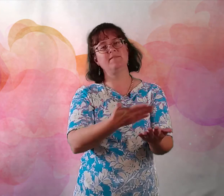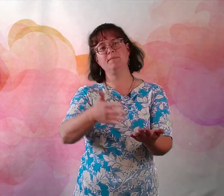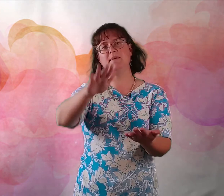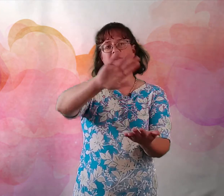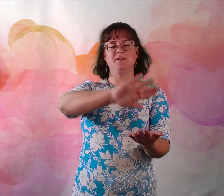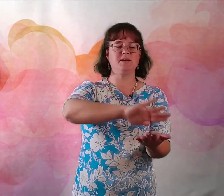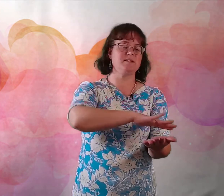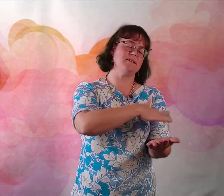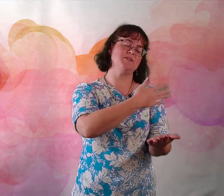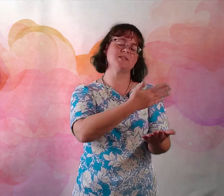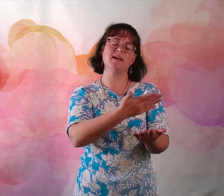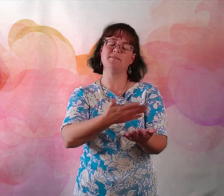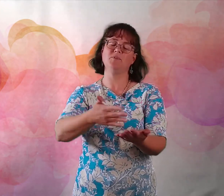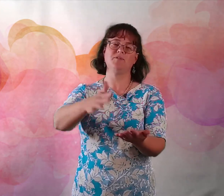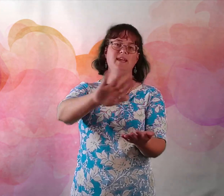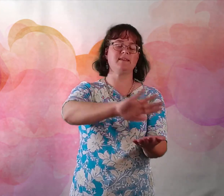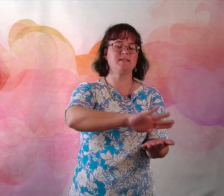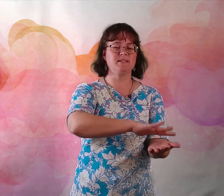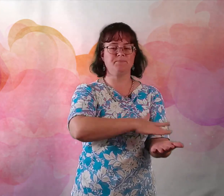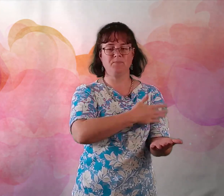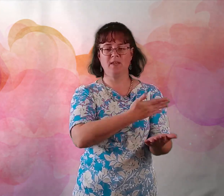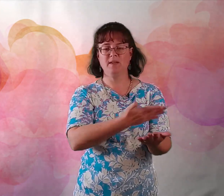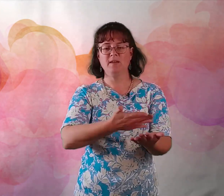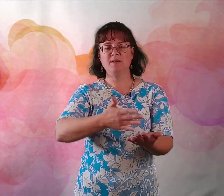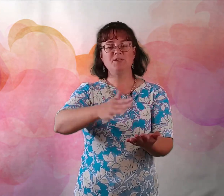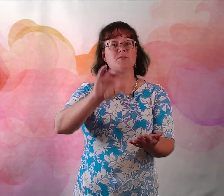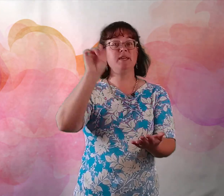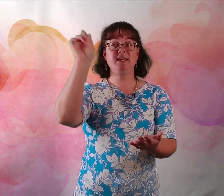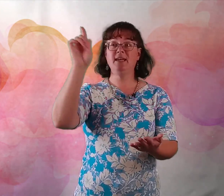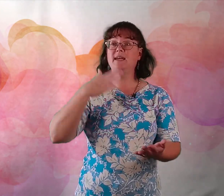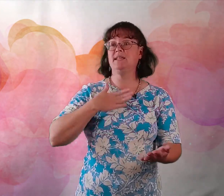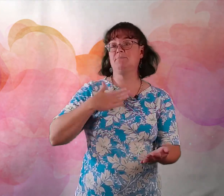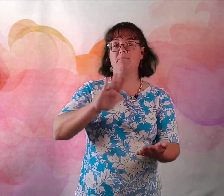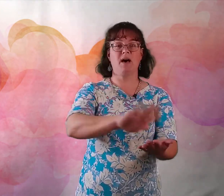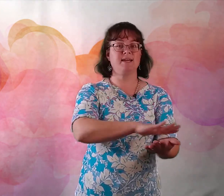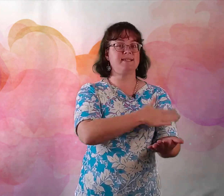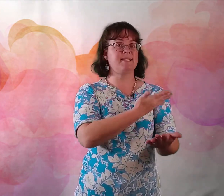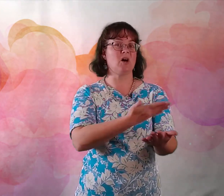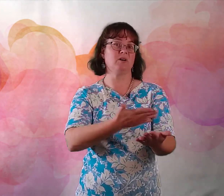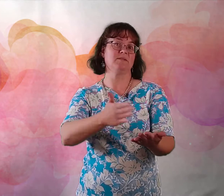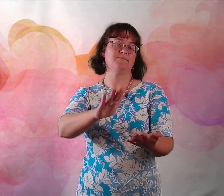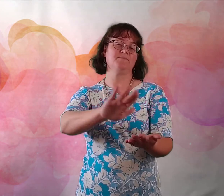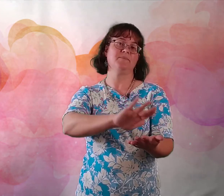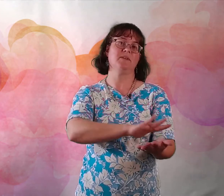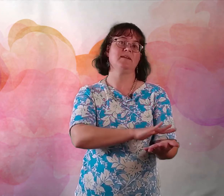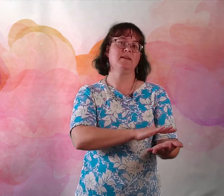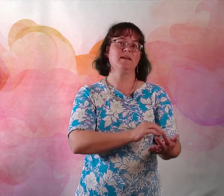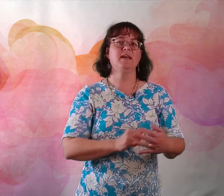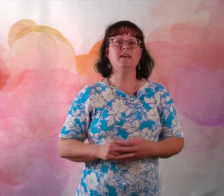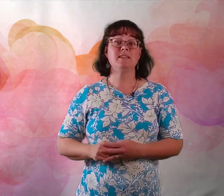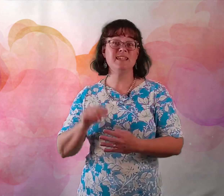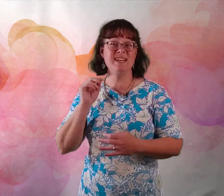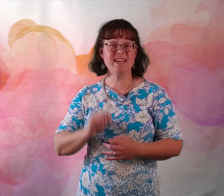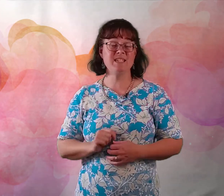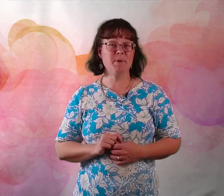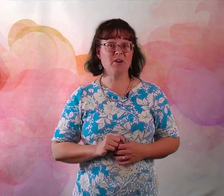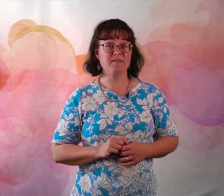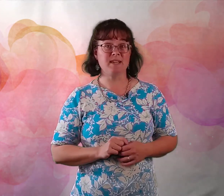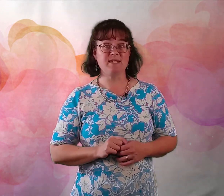lovely melodies and they just kind of move like this. So He is my song. The next part of